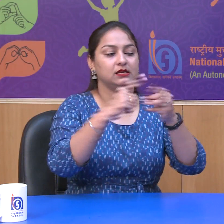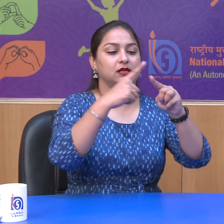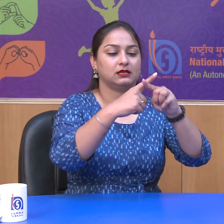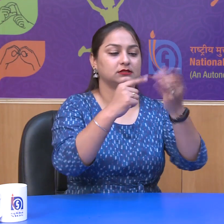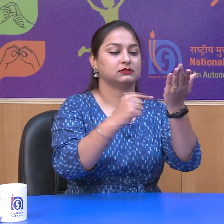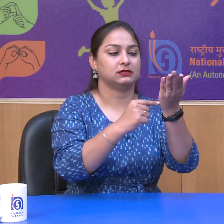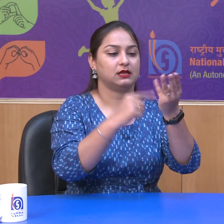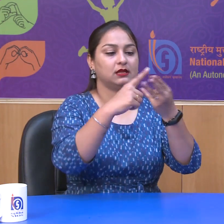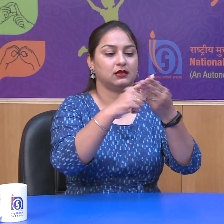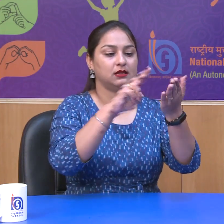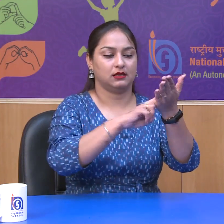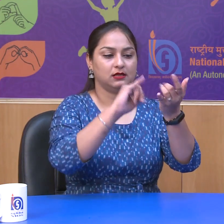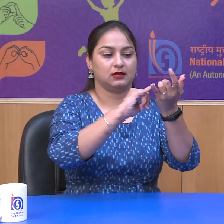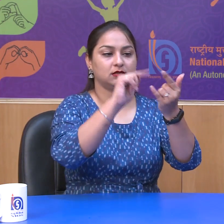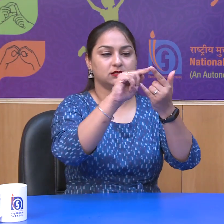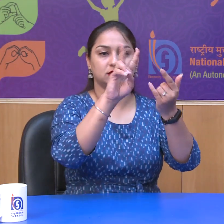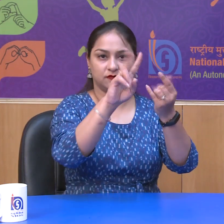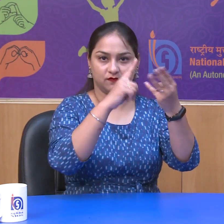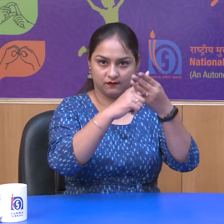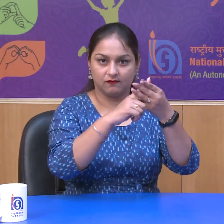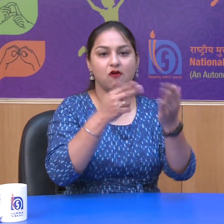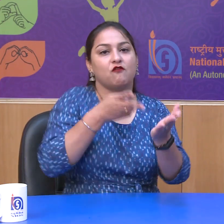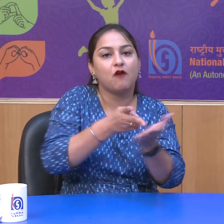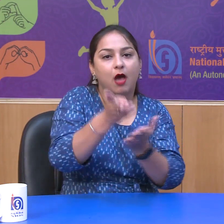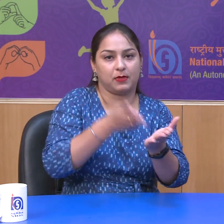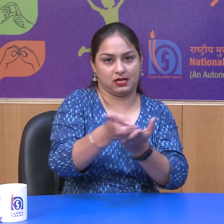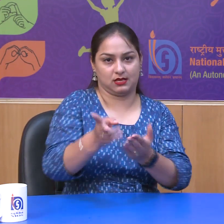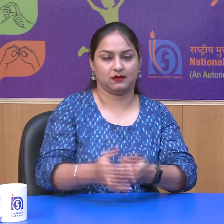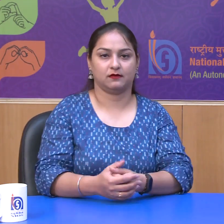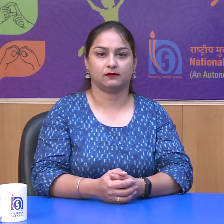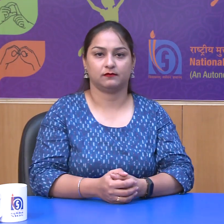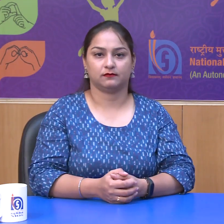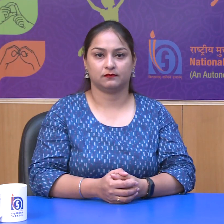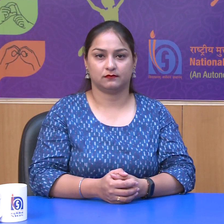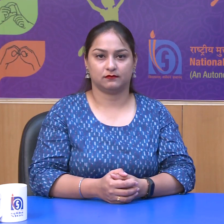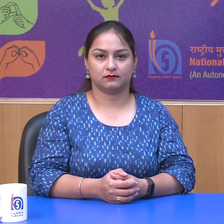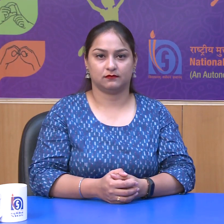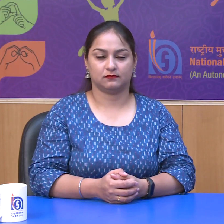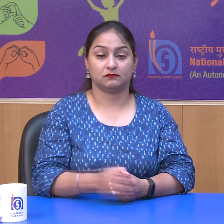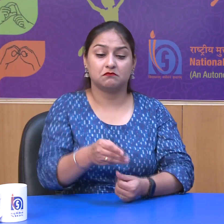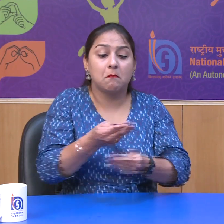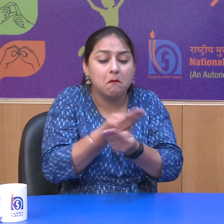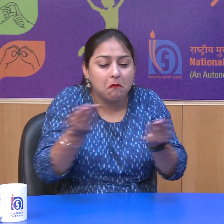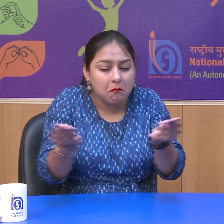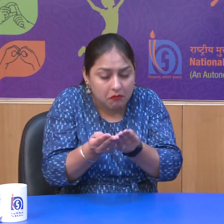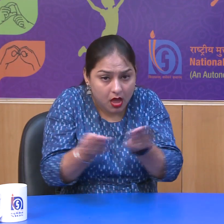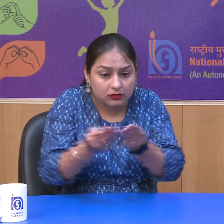The basic difference between these two types